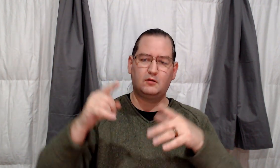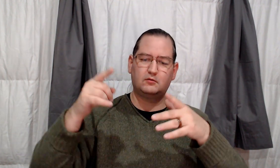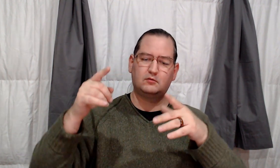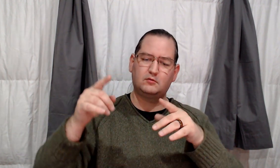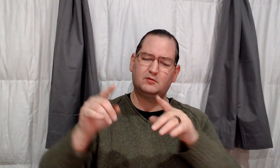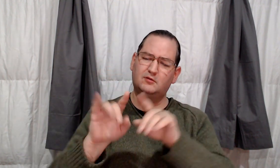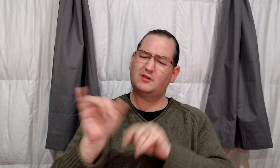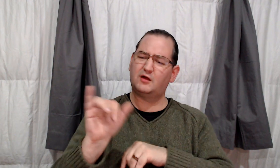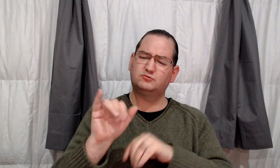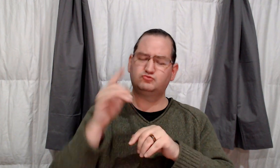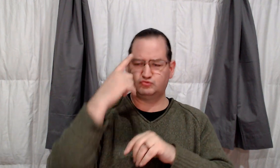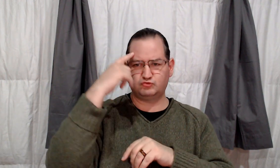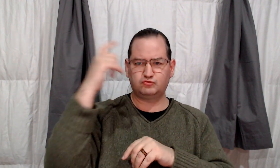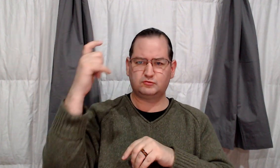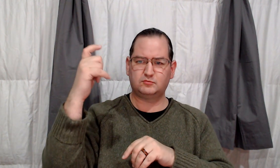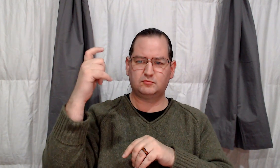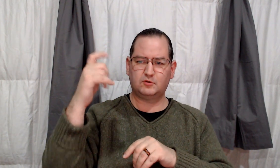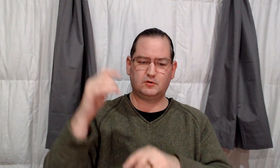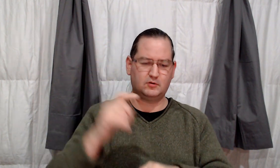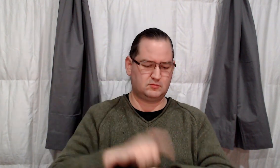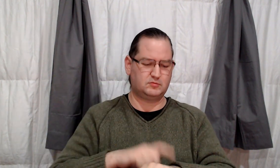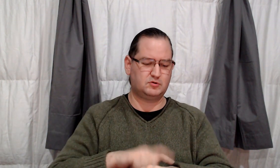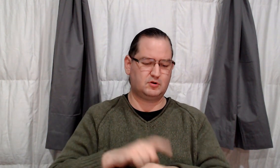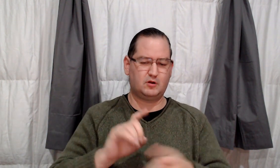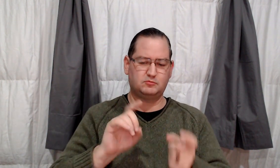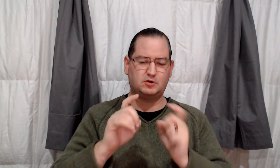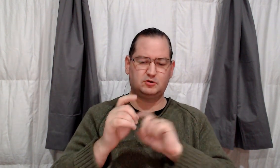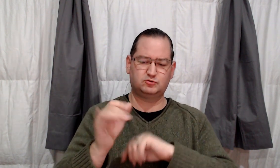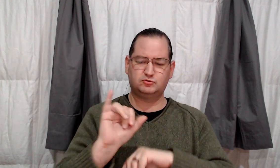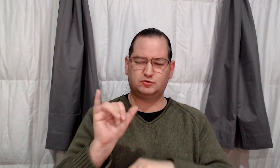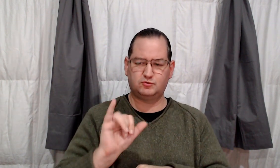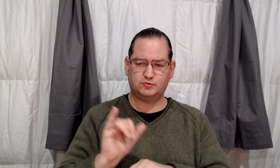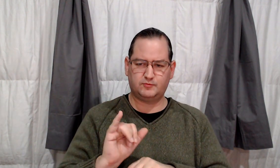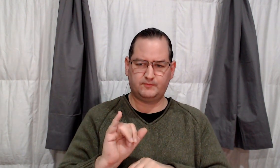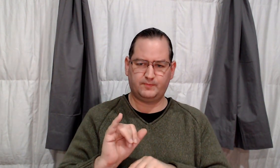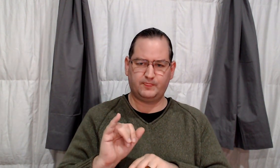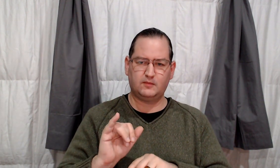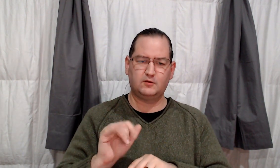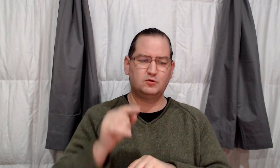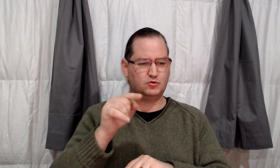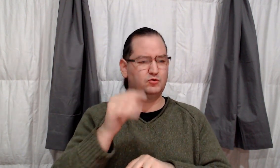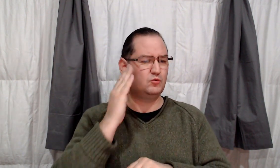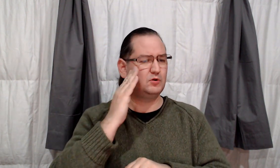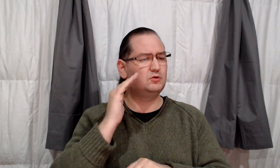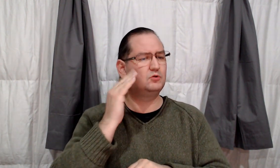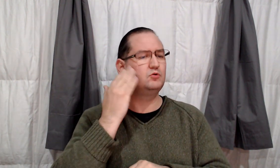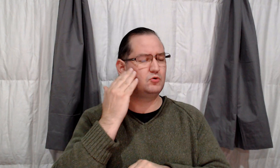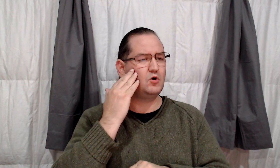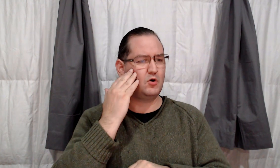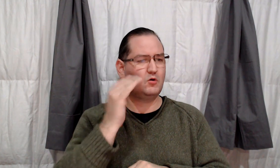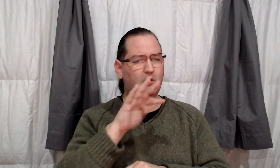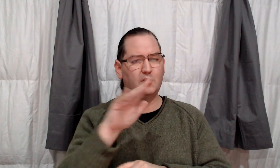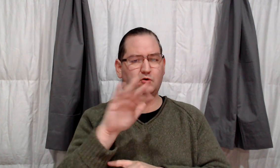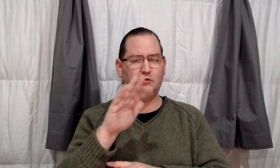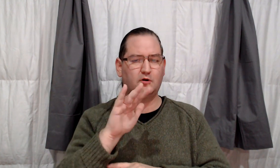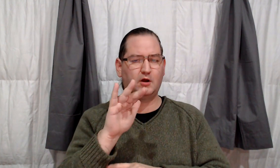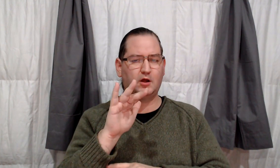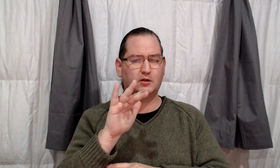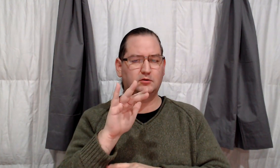Time changes too. So you'll know what a trance it's been when you begin to know that what seemed